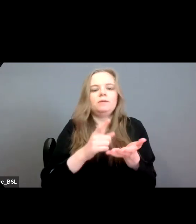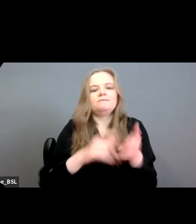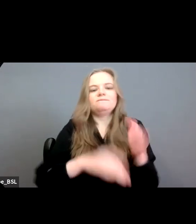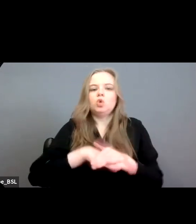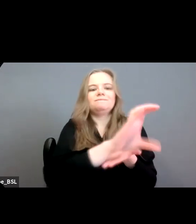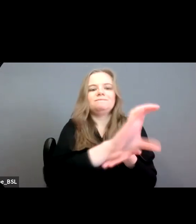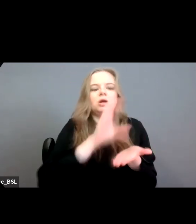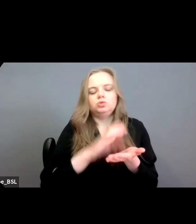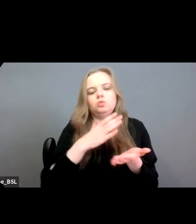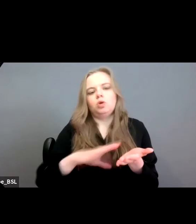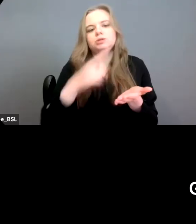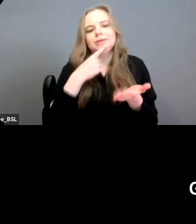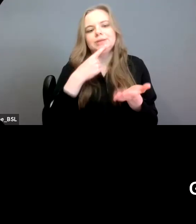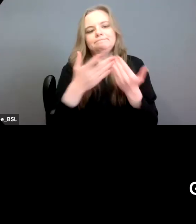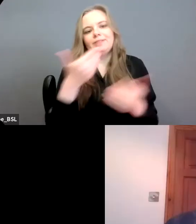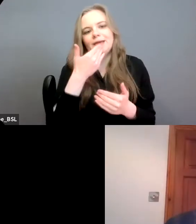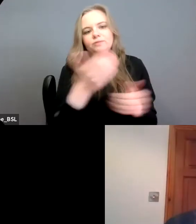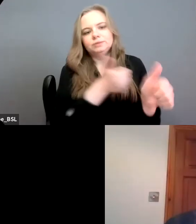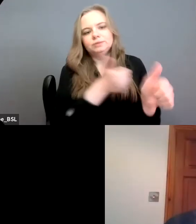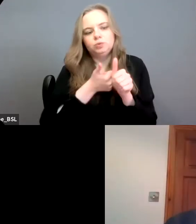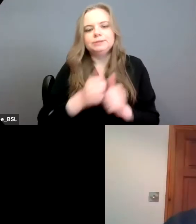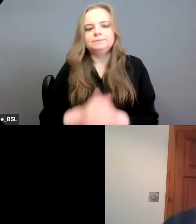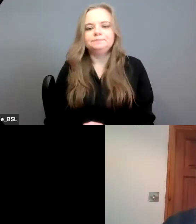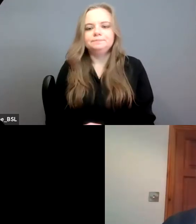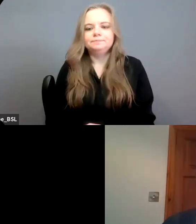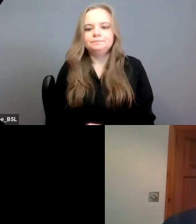them. Thanks.